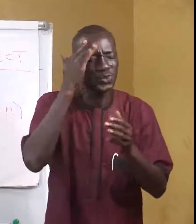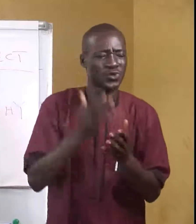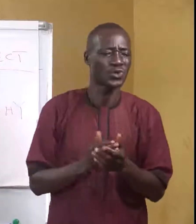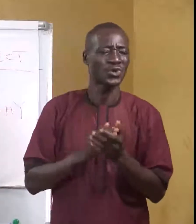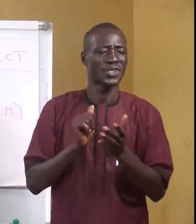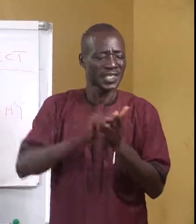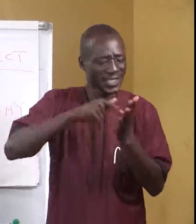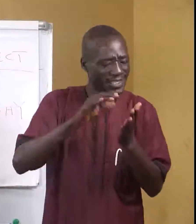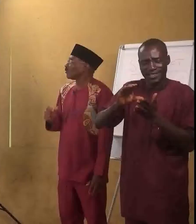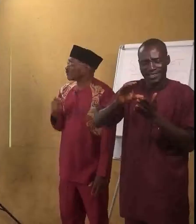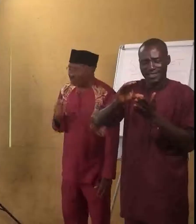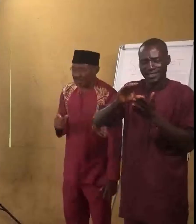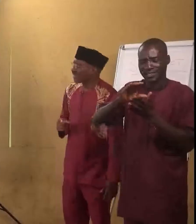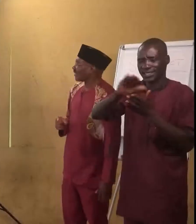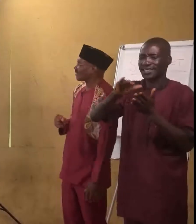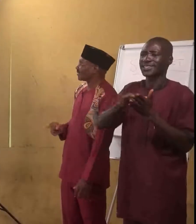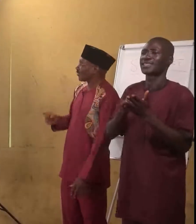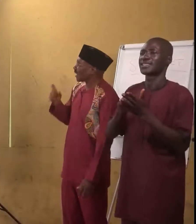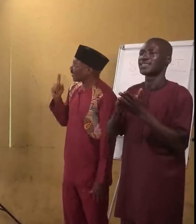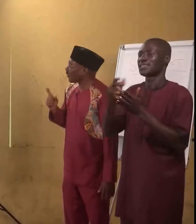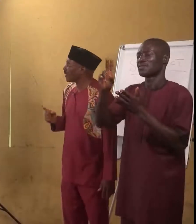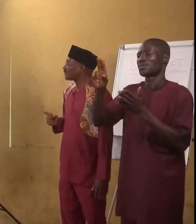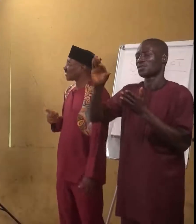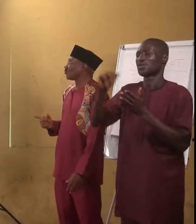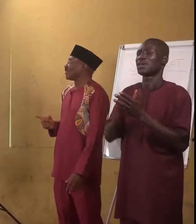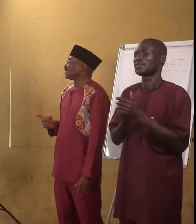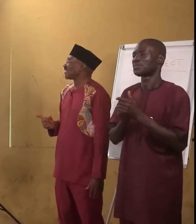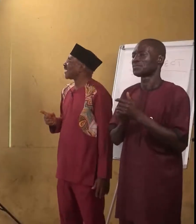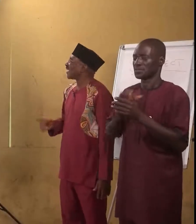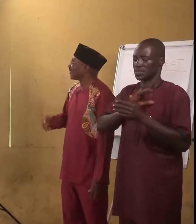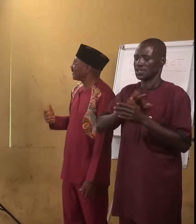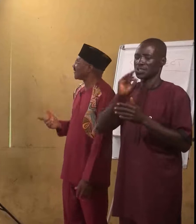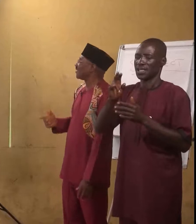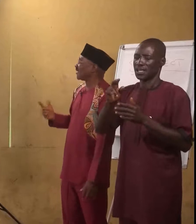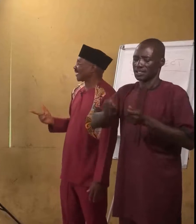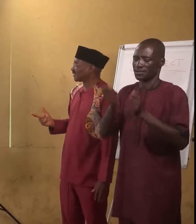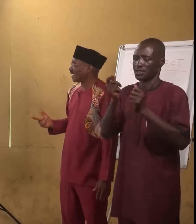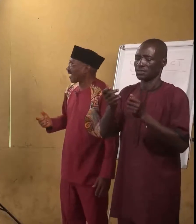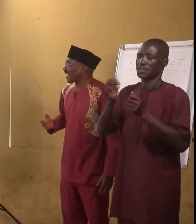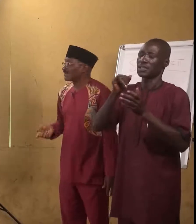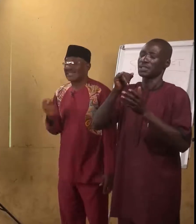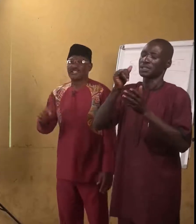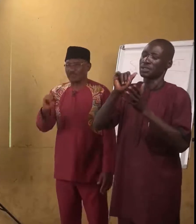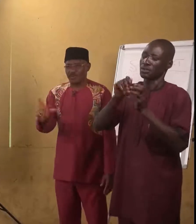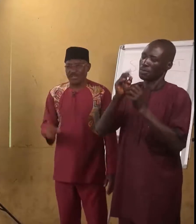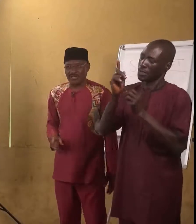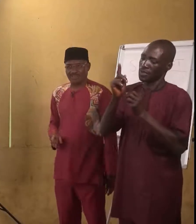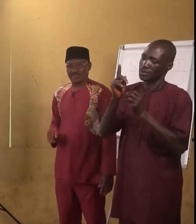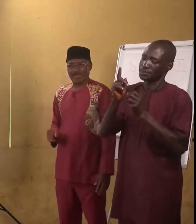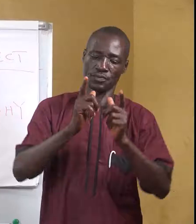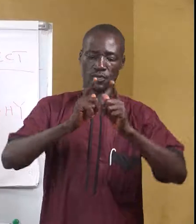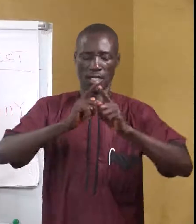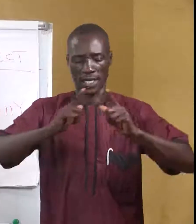of the characteristics. Some of the characteristics, an urban settlement are relatively large and densely